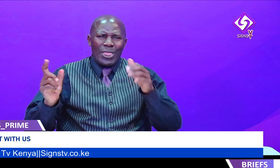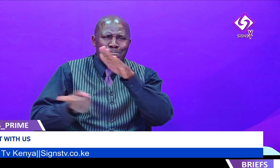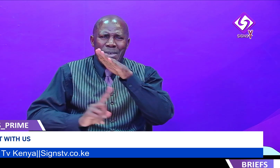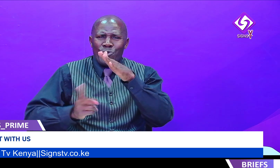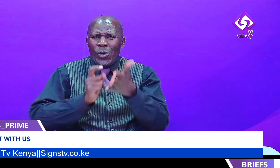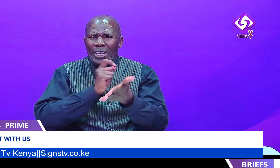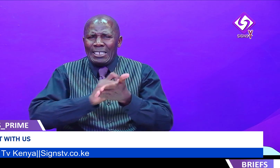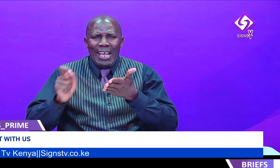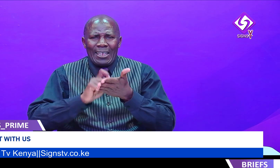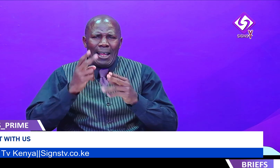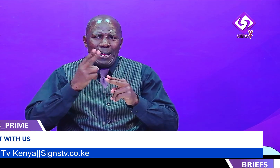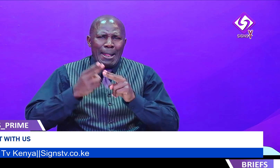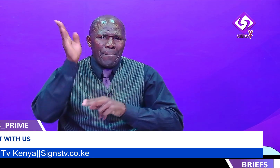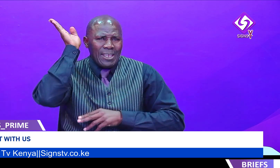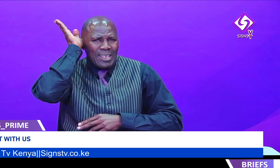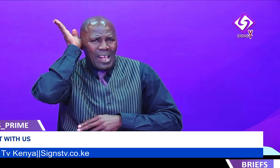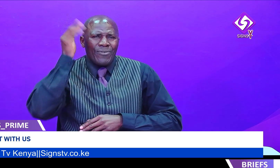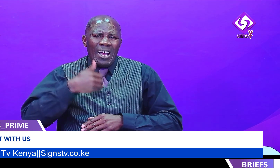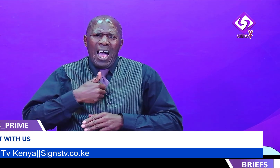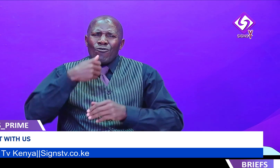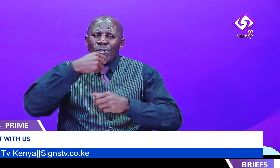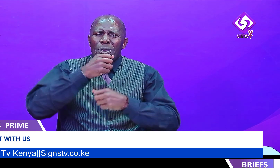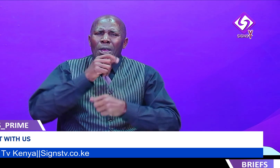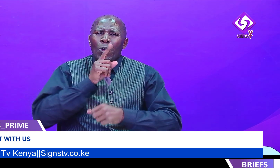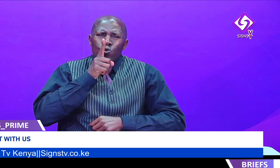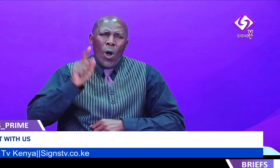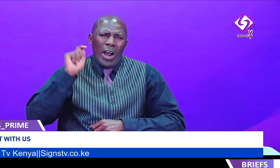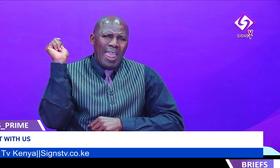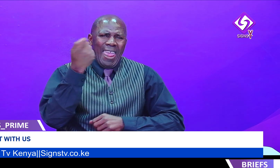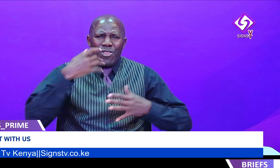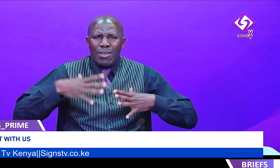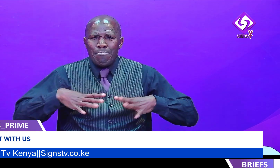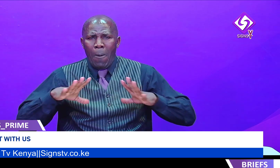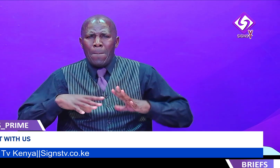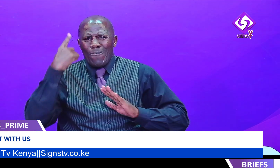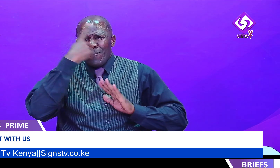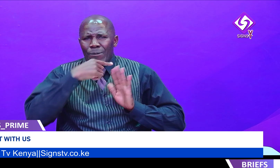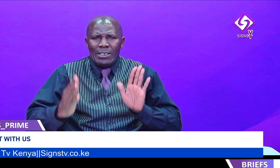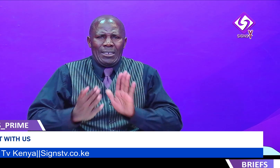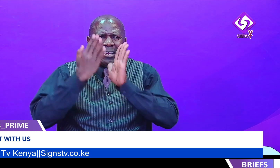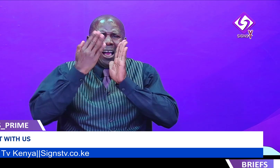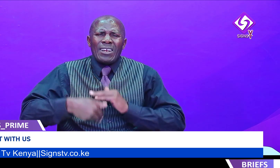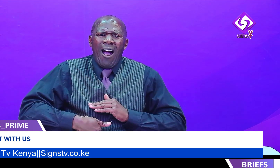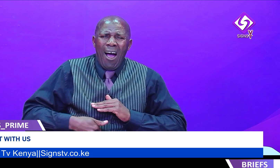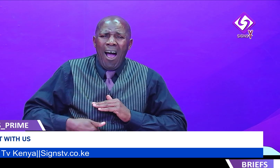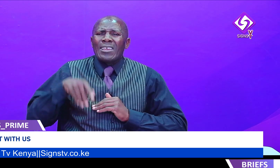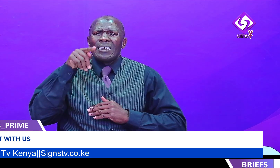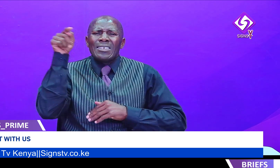doing the voicing, Irene Chebiwot. Health Cabinet Secretary Aden Duale has assured Kenyans facing